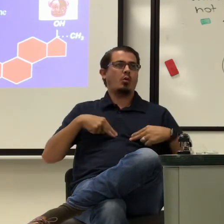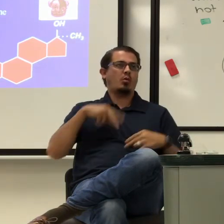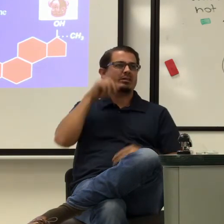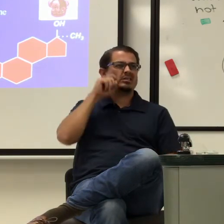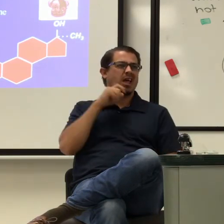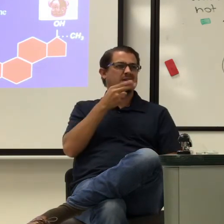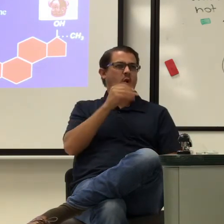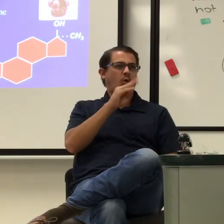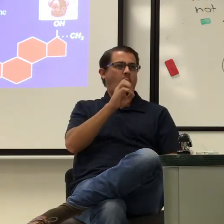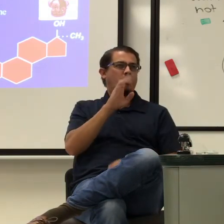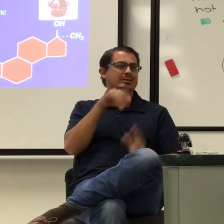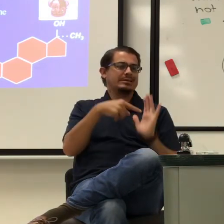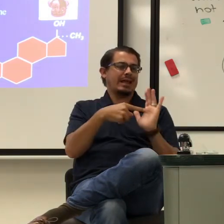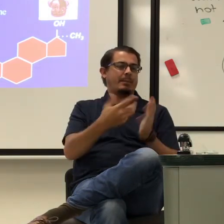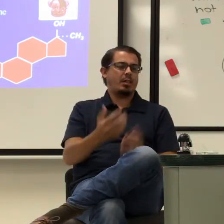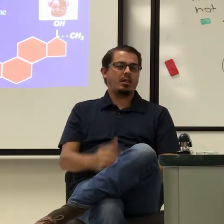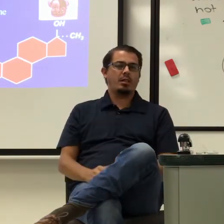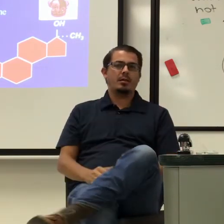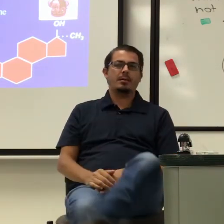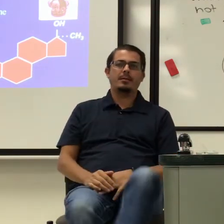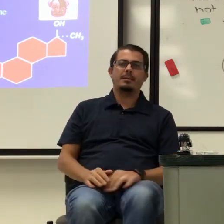example.